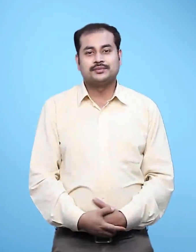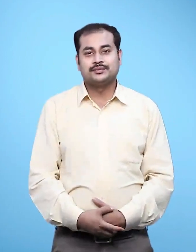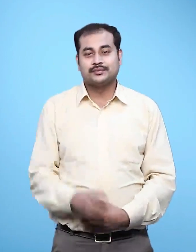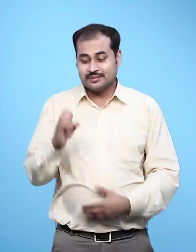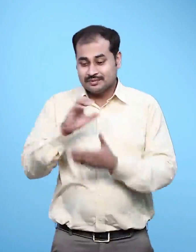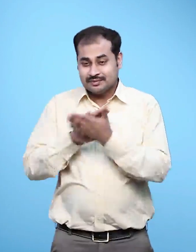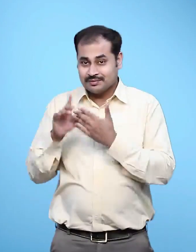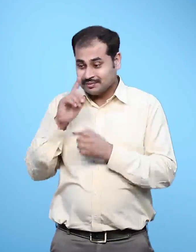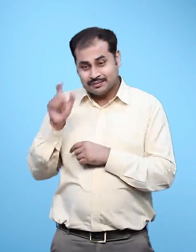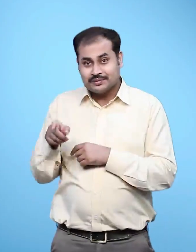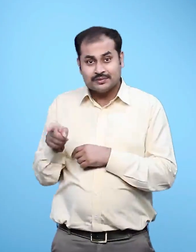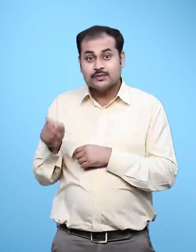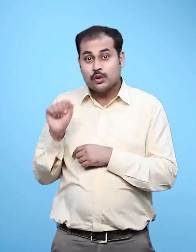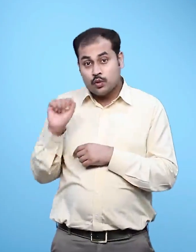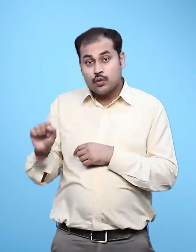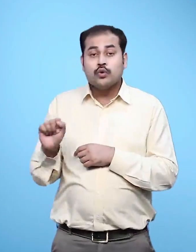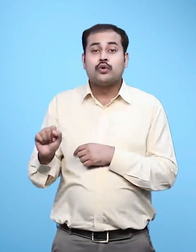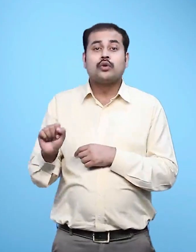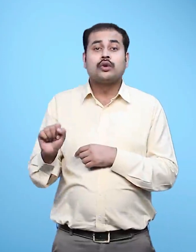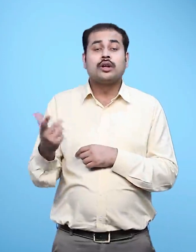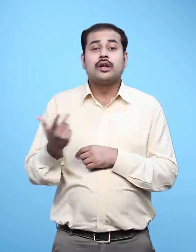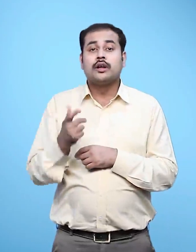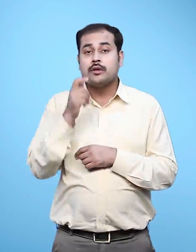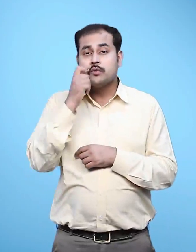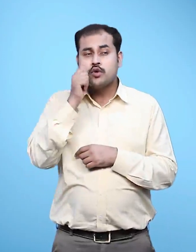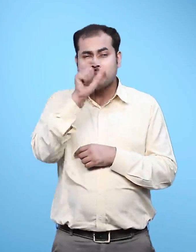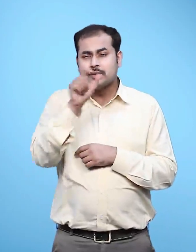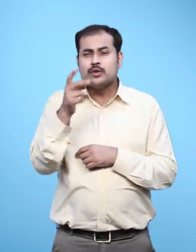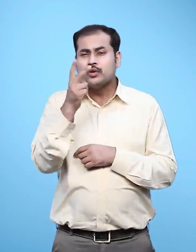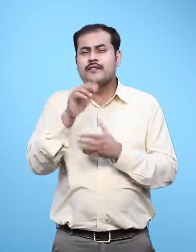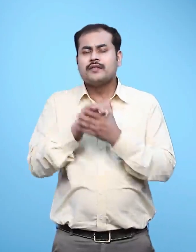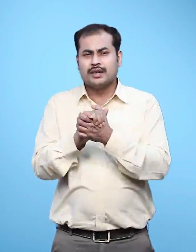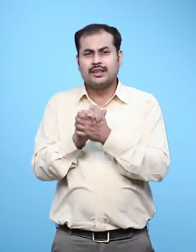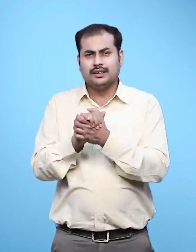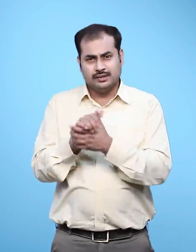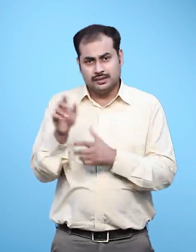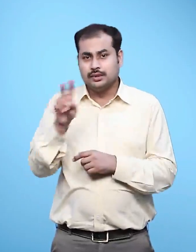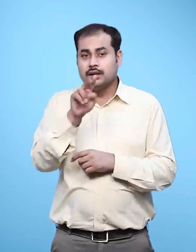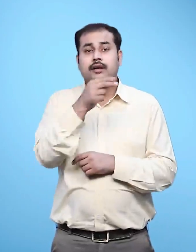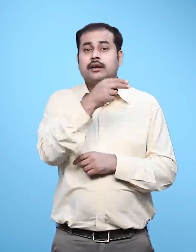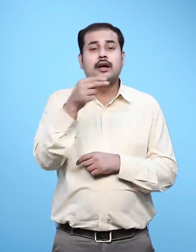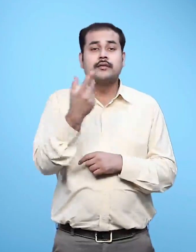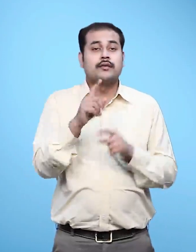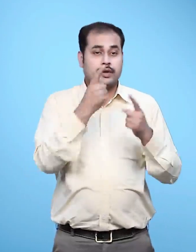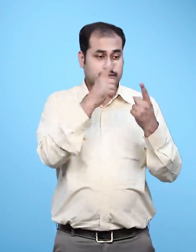Chaitra, Nazeem and Anish want to put up a stall to sell lemon drink.